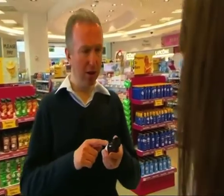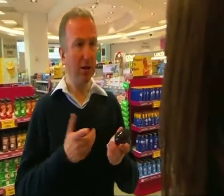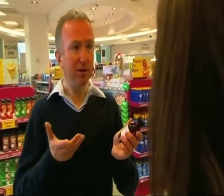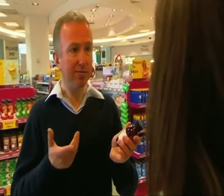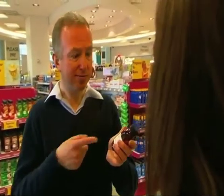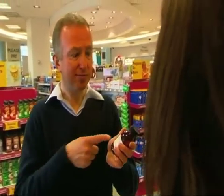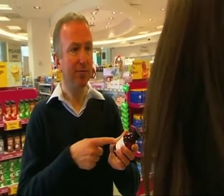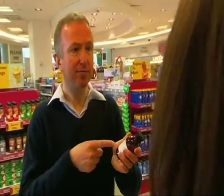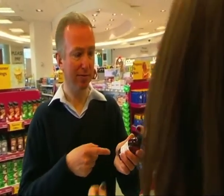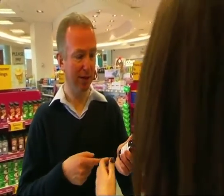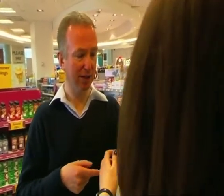Hi. Oh, yes, sure.